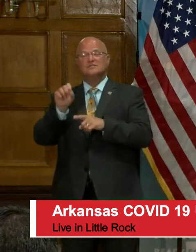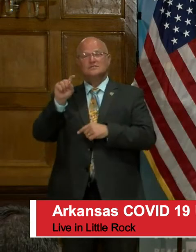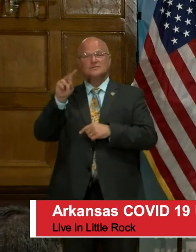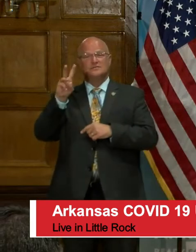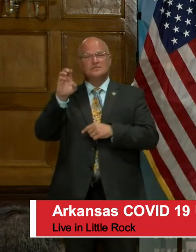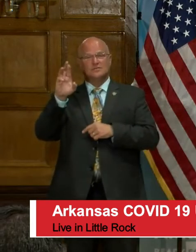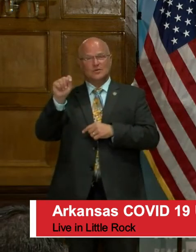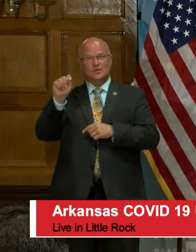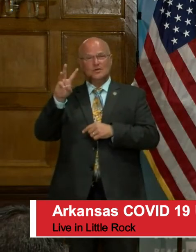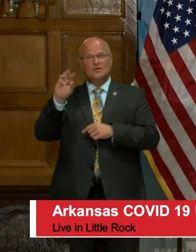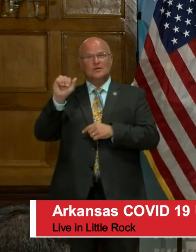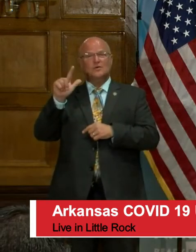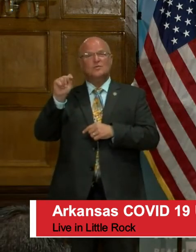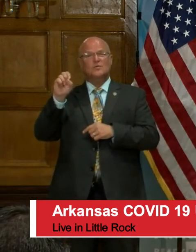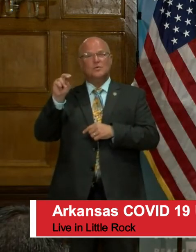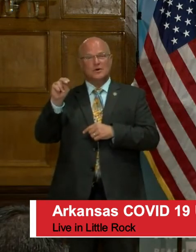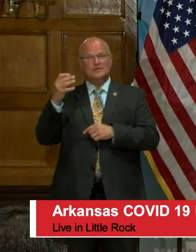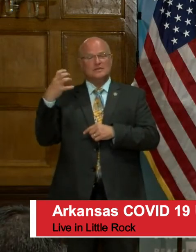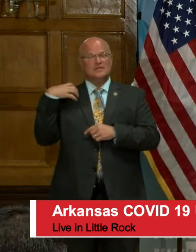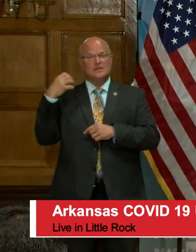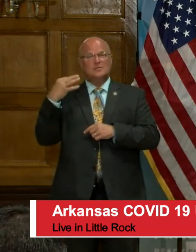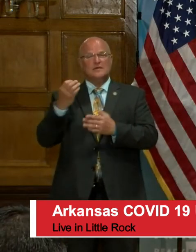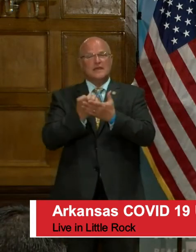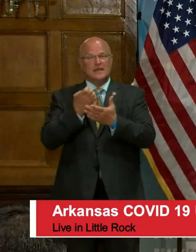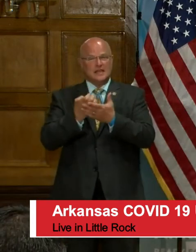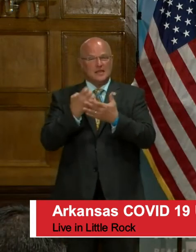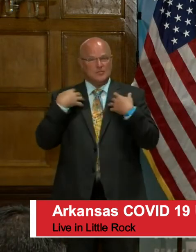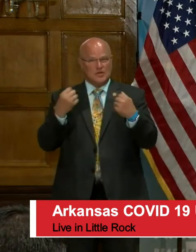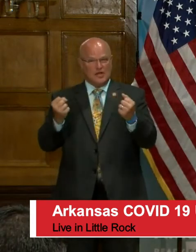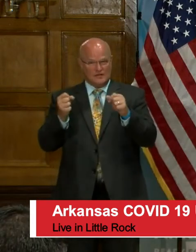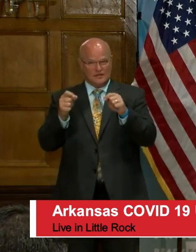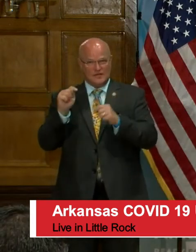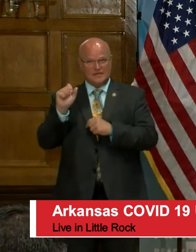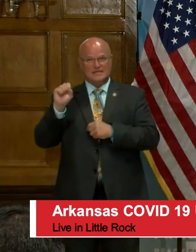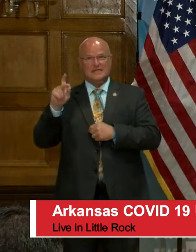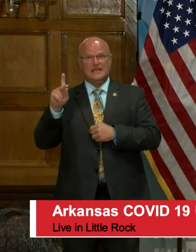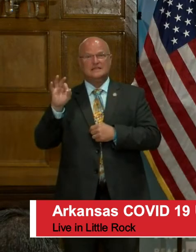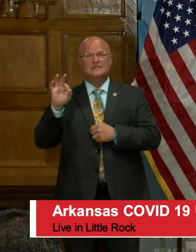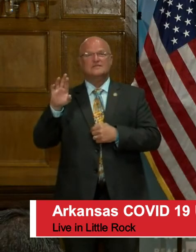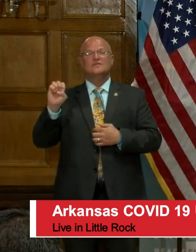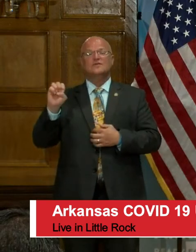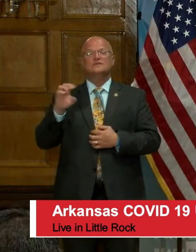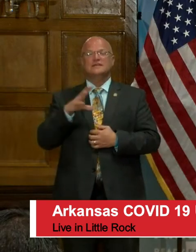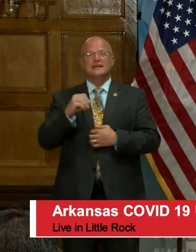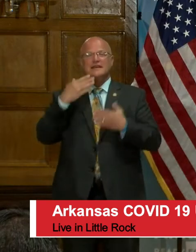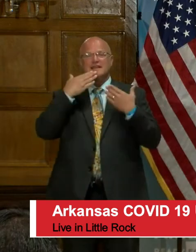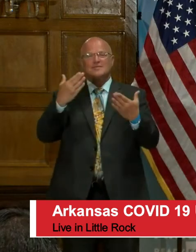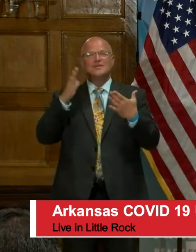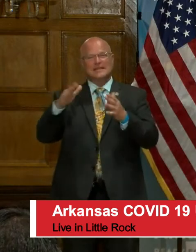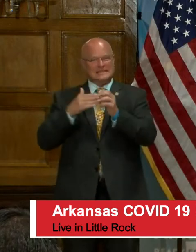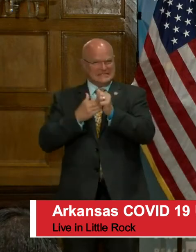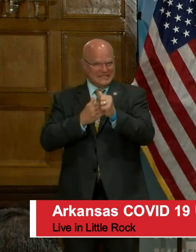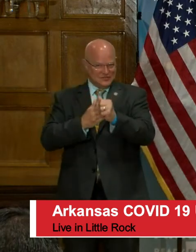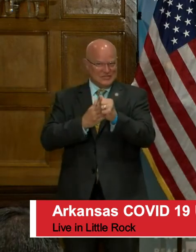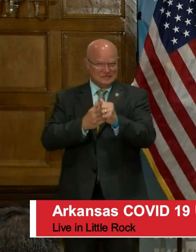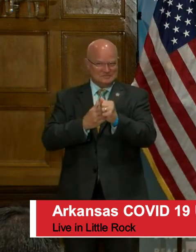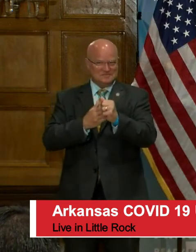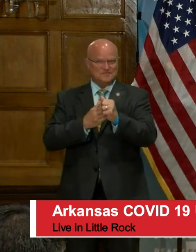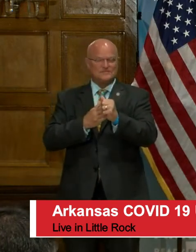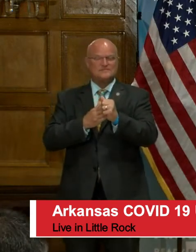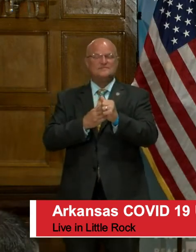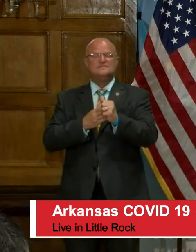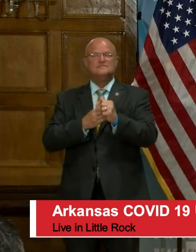Walton, the chairman of the Economic Recovery Task Force, and I appreciate his leadership.